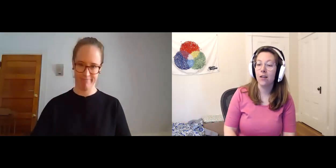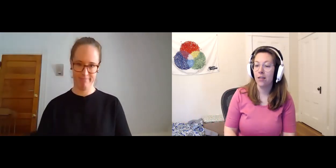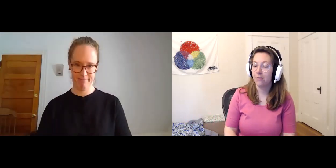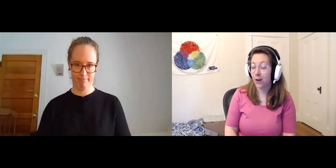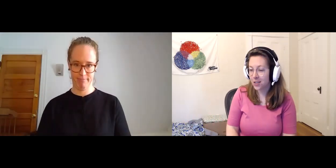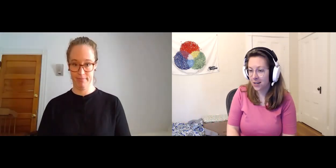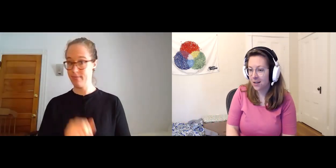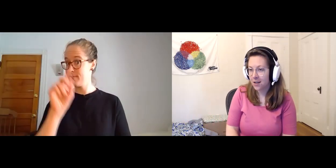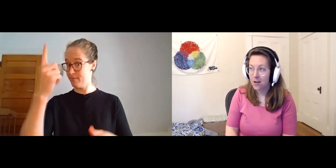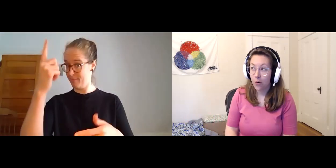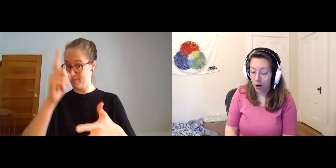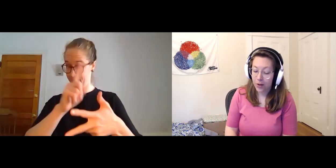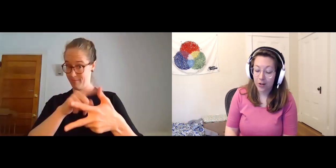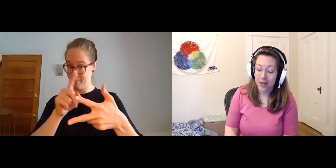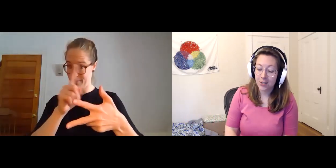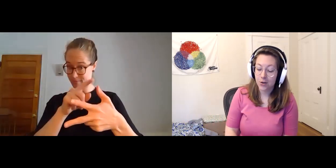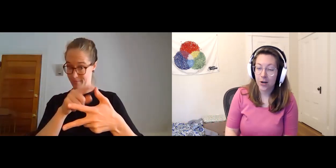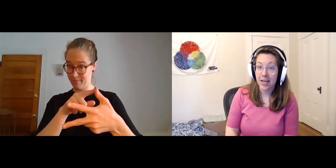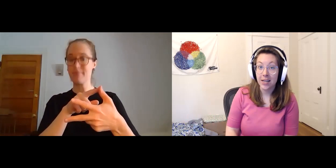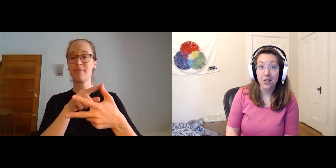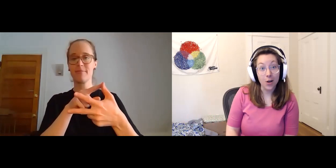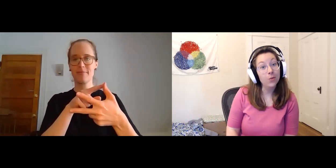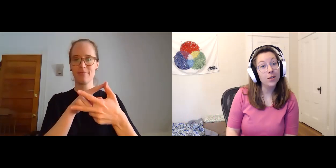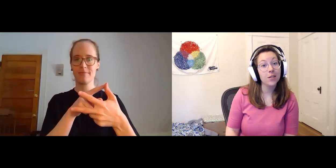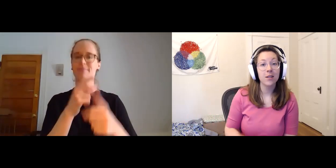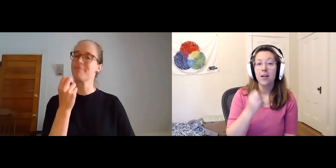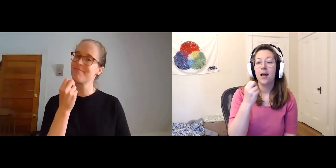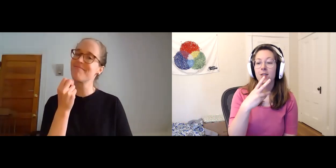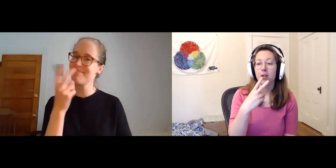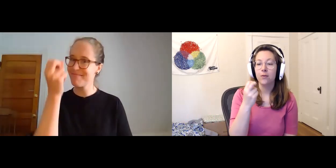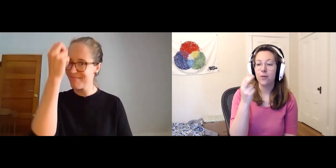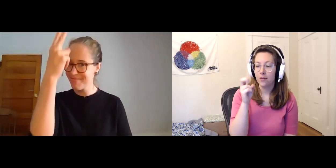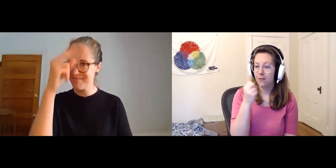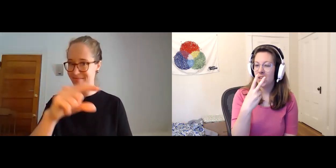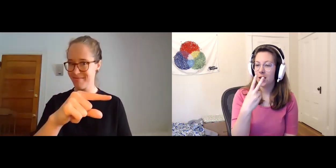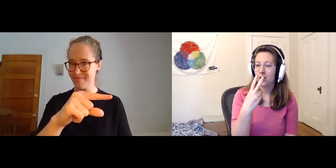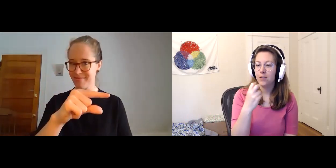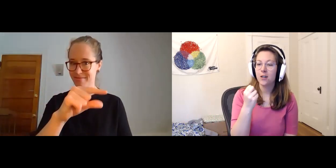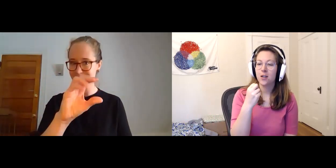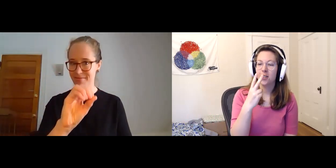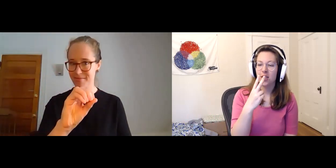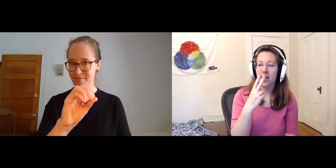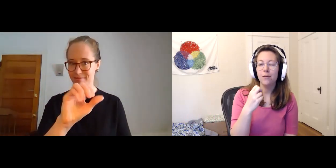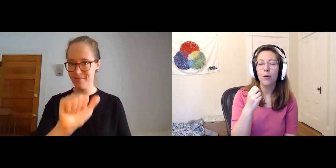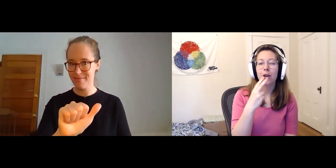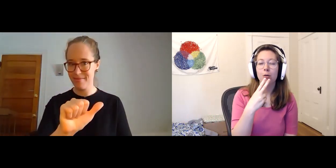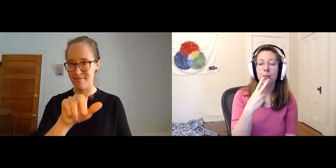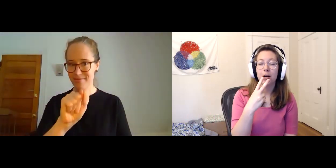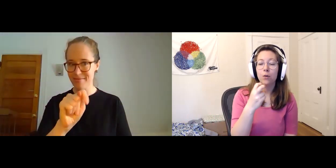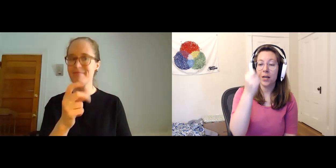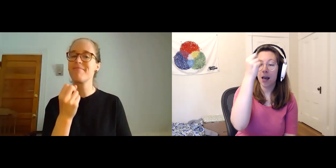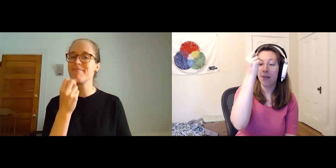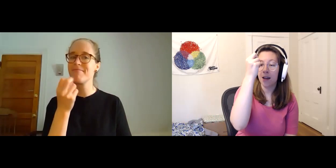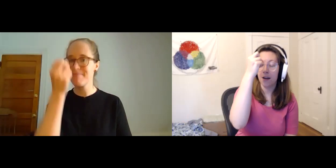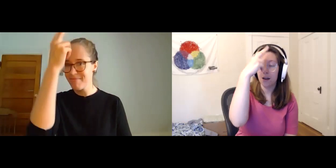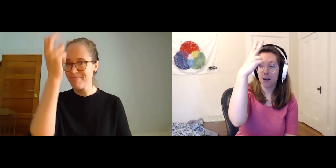And the first word we learned for that story is goat. And so you flick your 2 fingers on your chin where the goat's beard